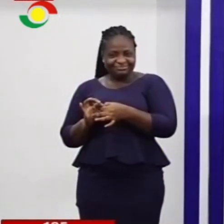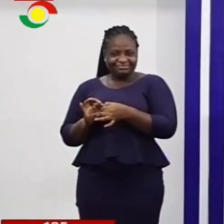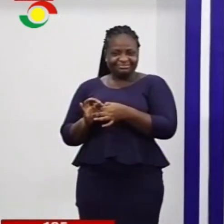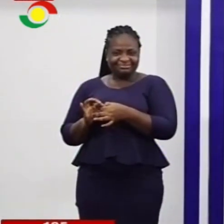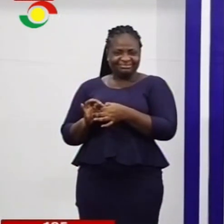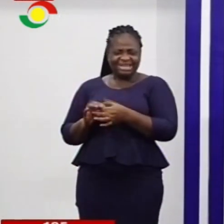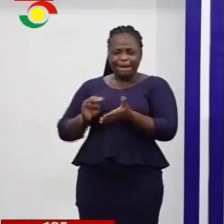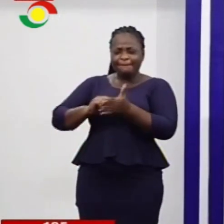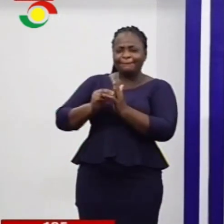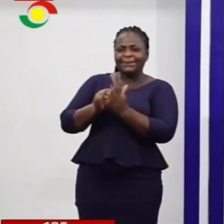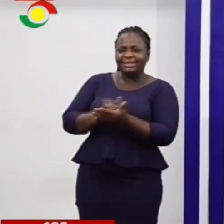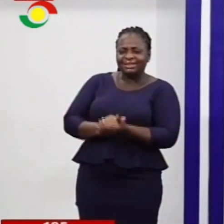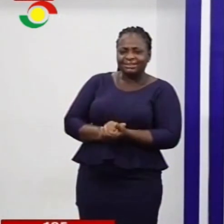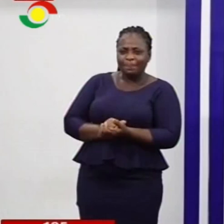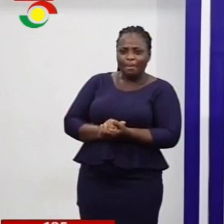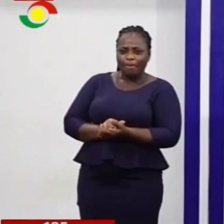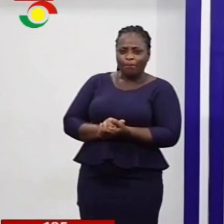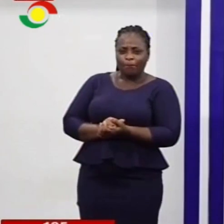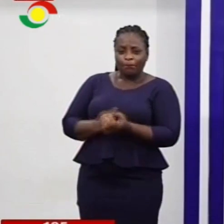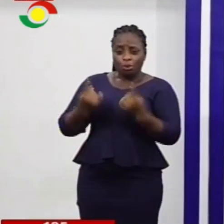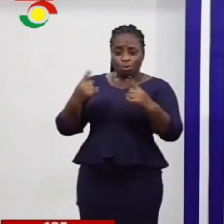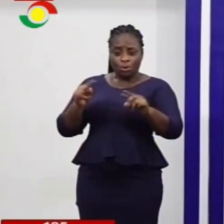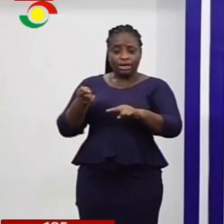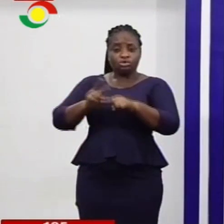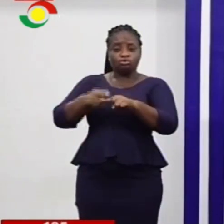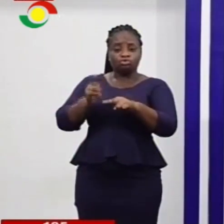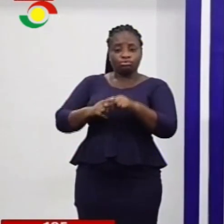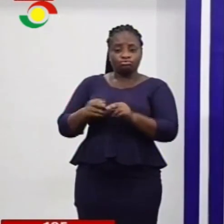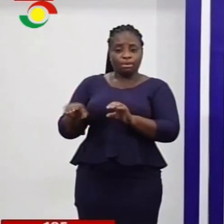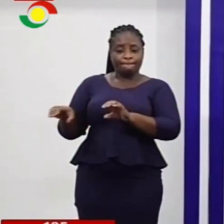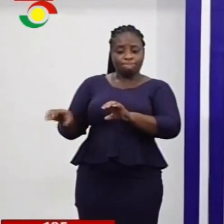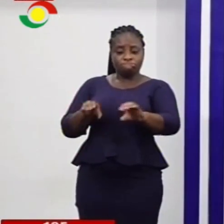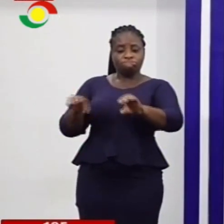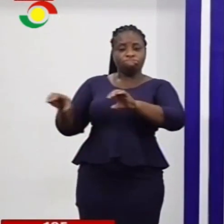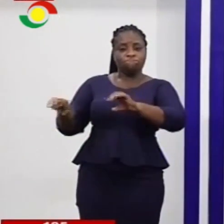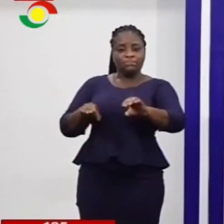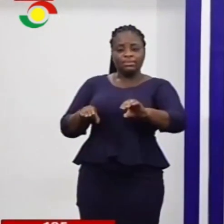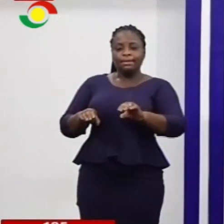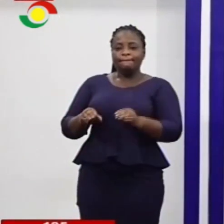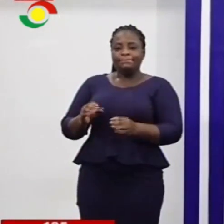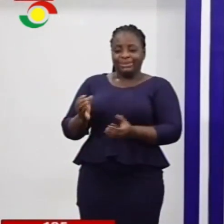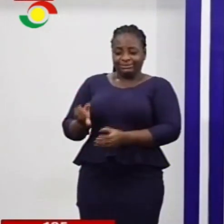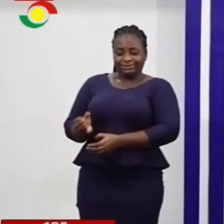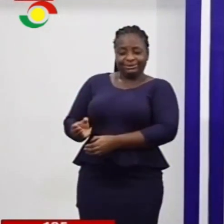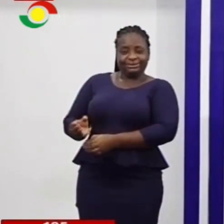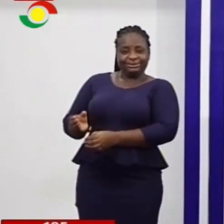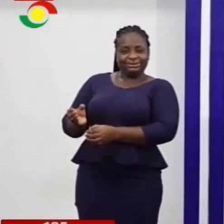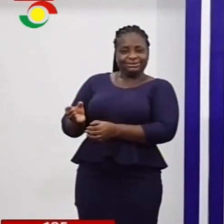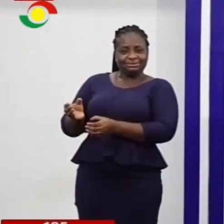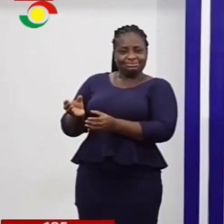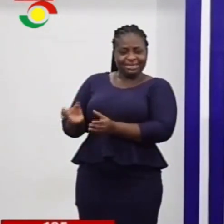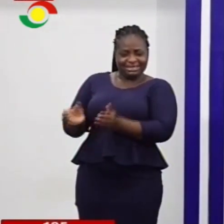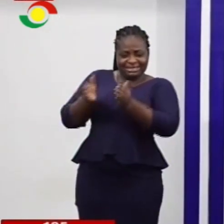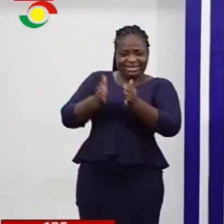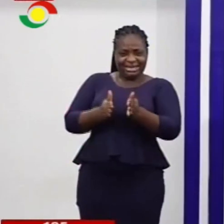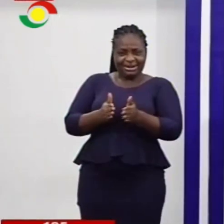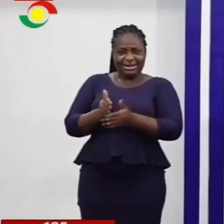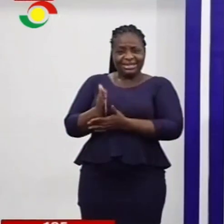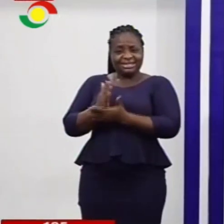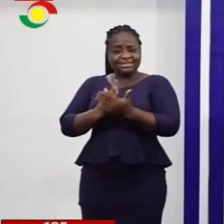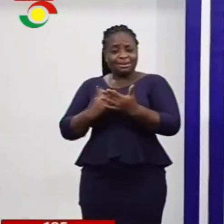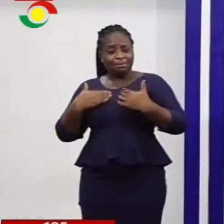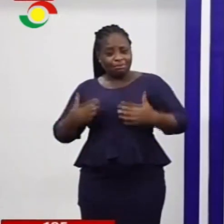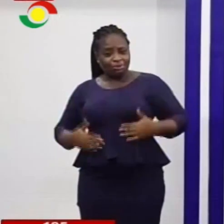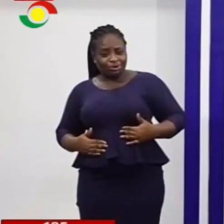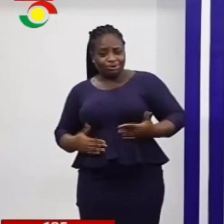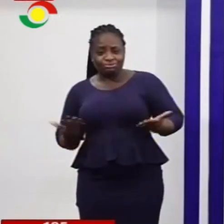it means that when a trotter is moving, the trotter must be carrying somebody who is either within the exempt category or somebody